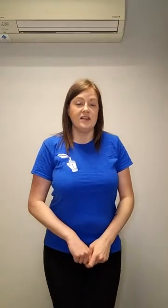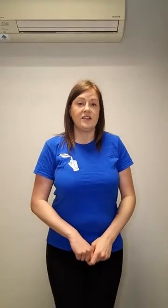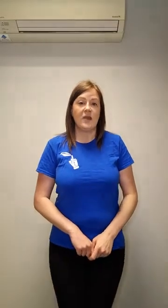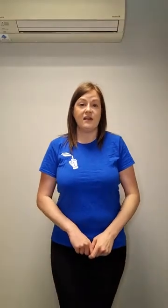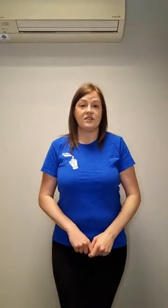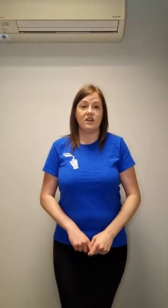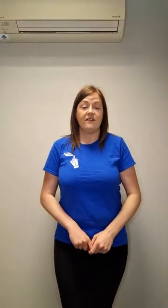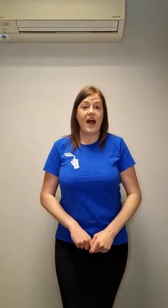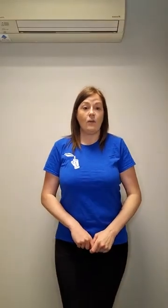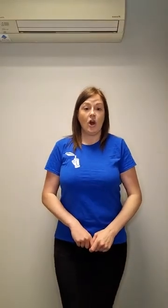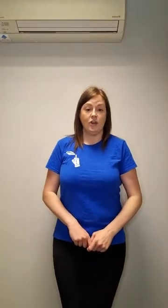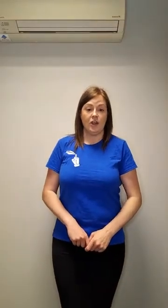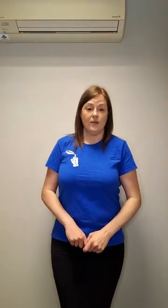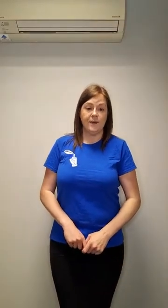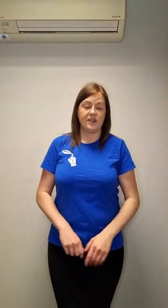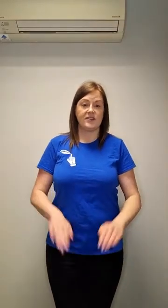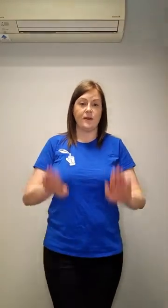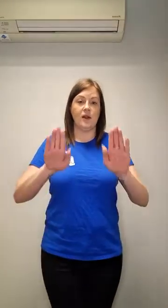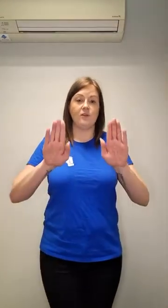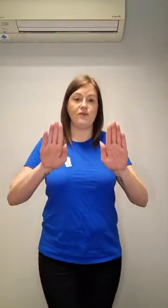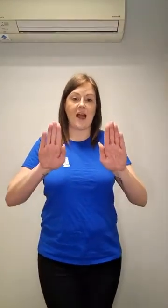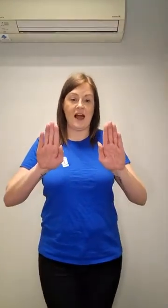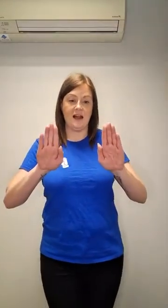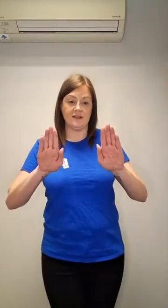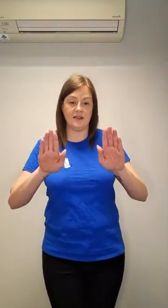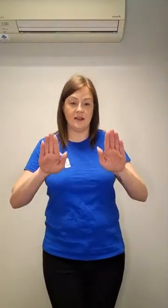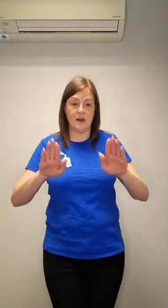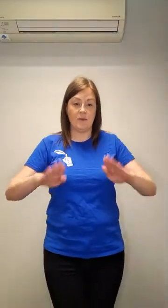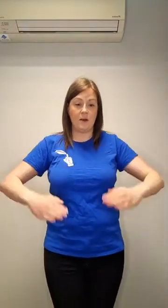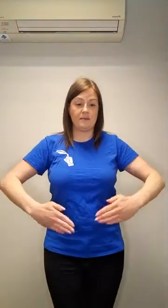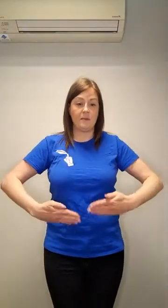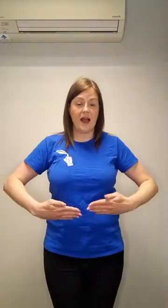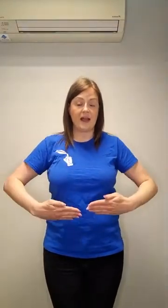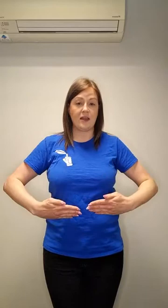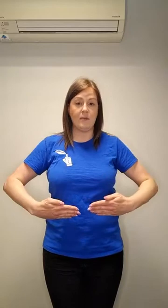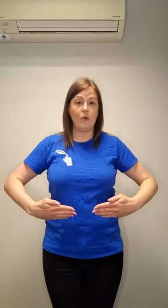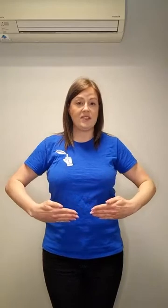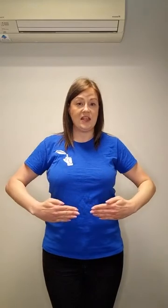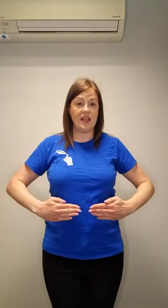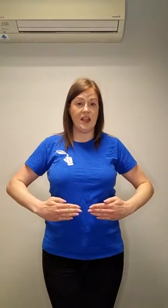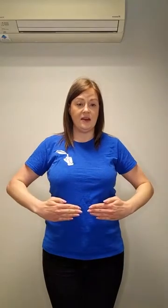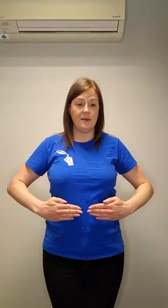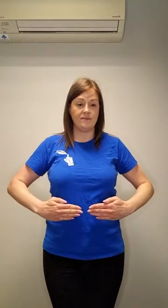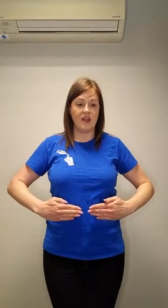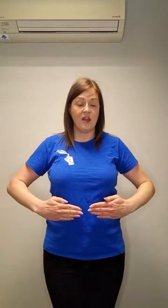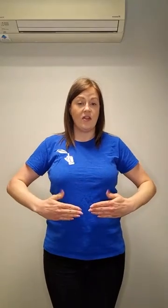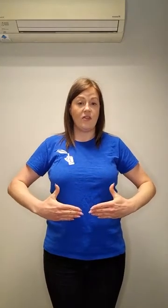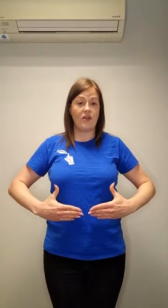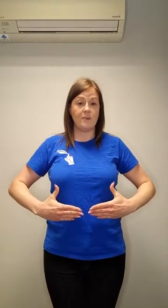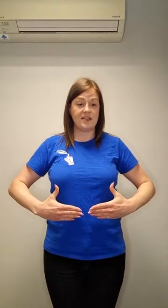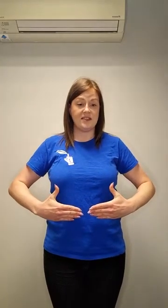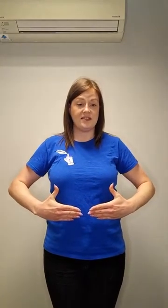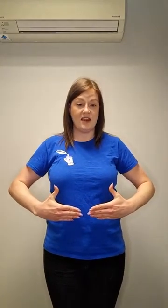Next we have the sign for how are you. So flat hands, palms back, pointing in, thumbs